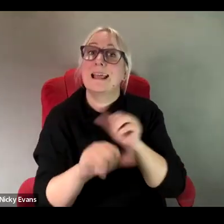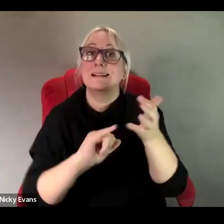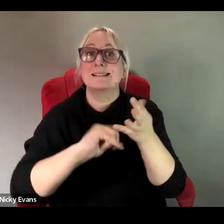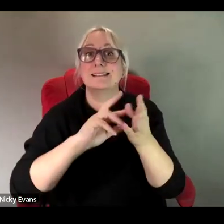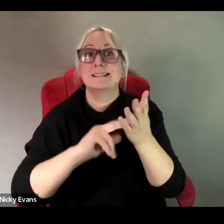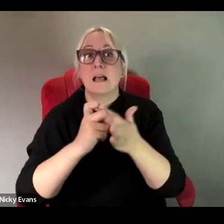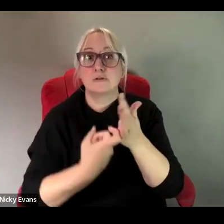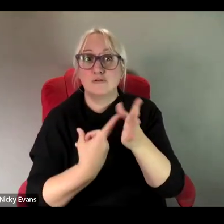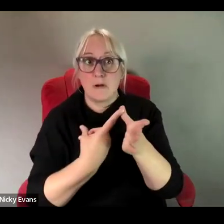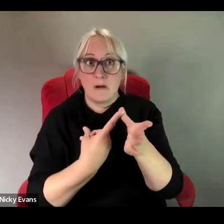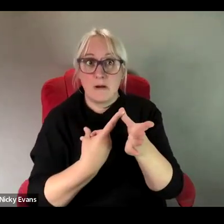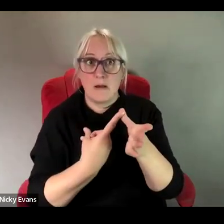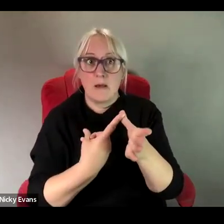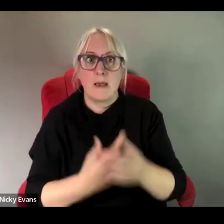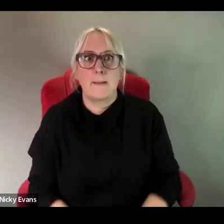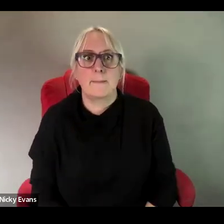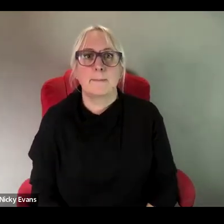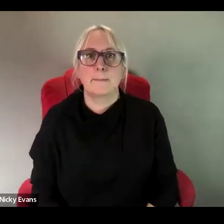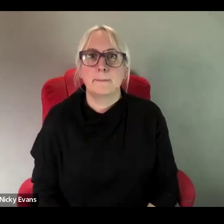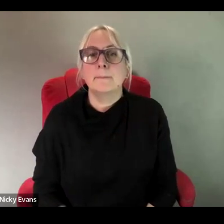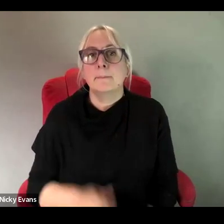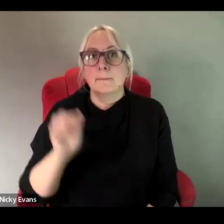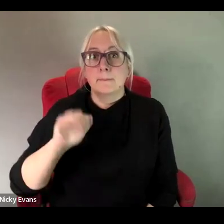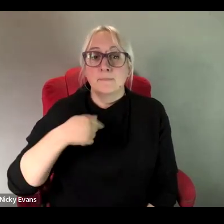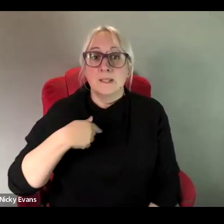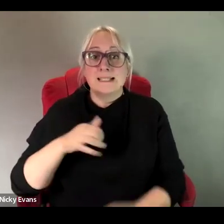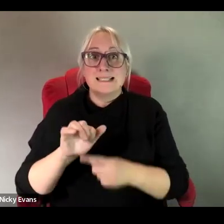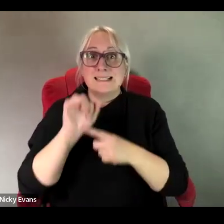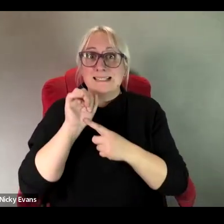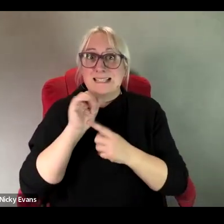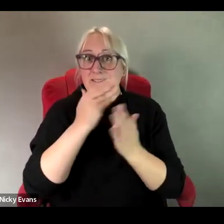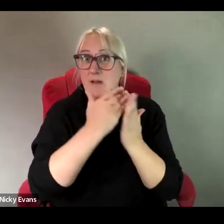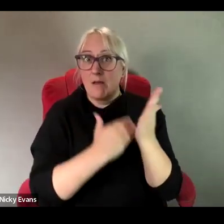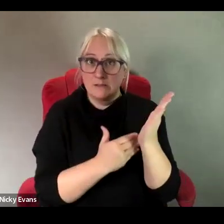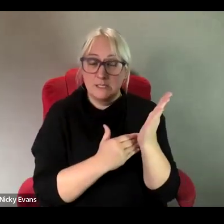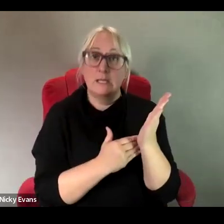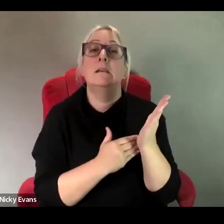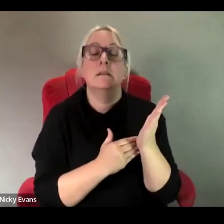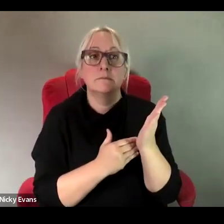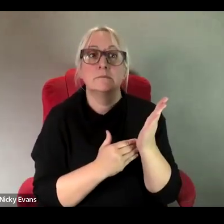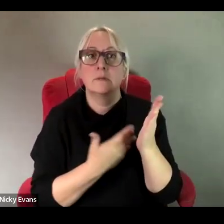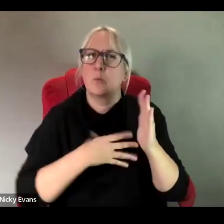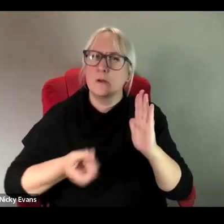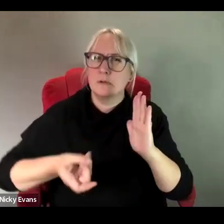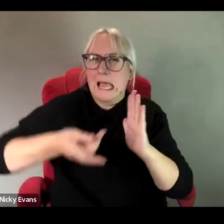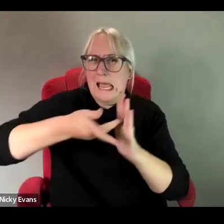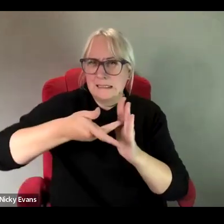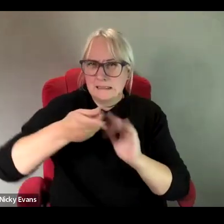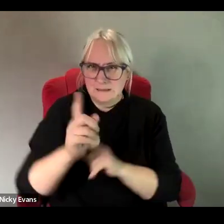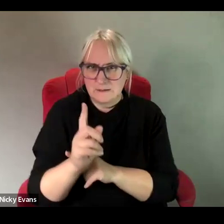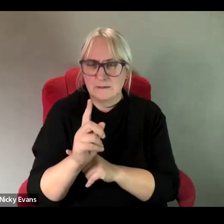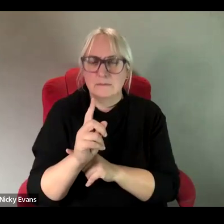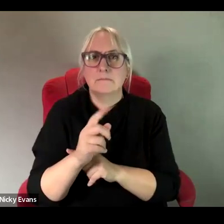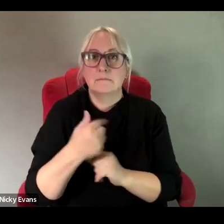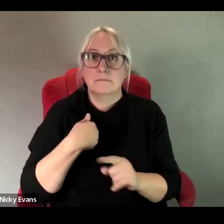next. Sandra Wyman. Right, yes. In terms of safeguarding, just a couple of additional things that I think we can use because